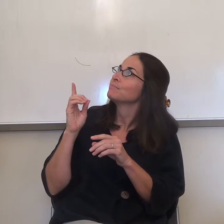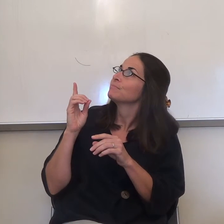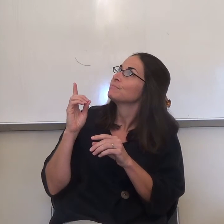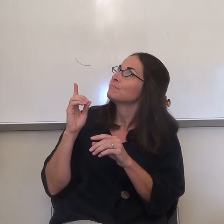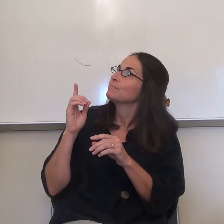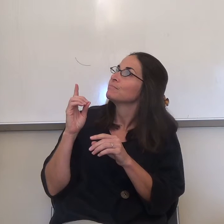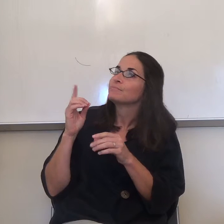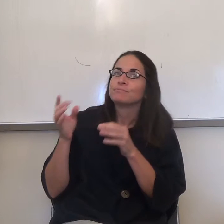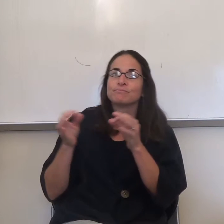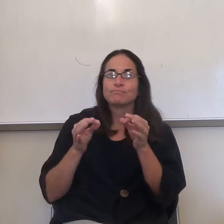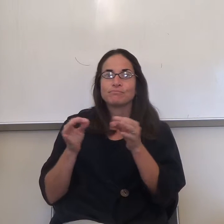Mars,